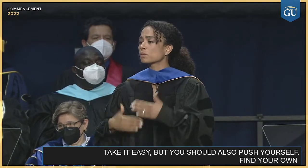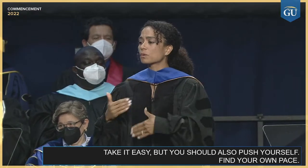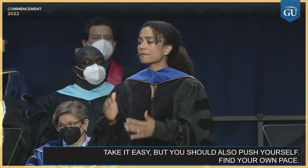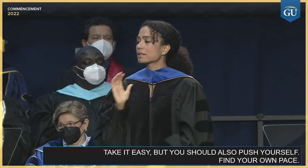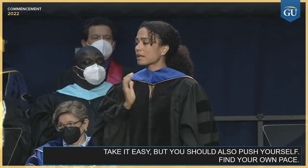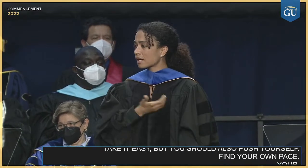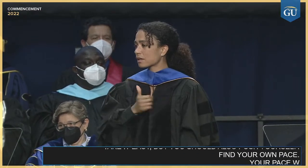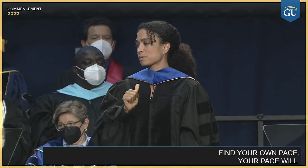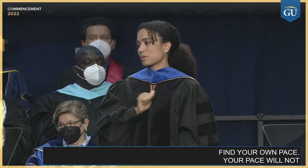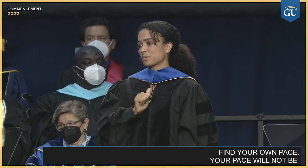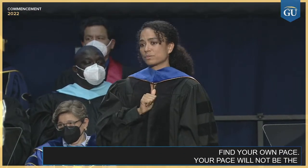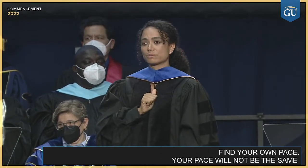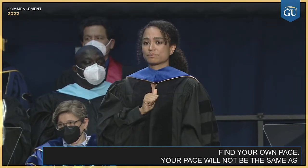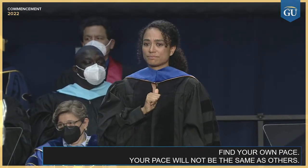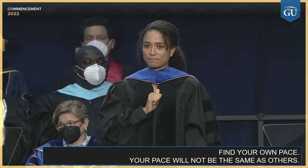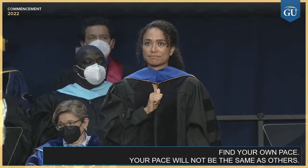We all move at our own speed.